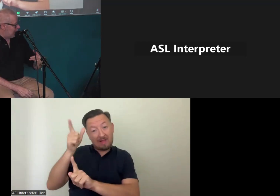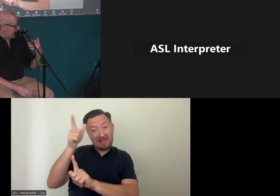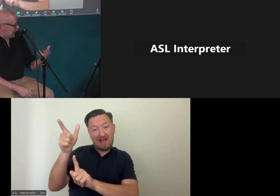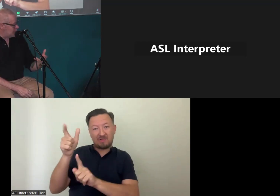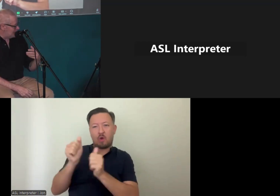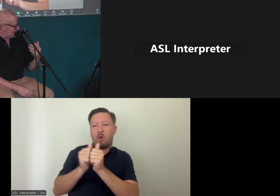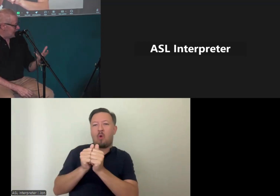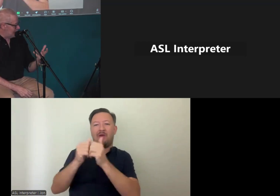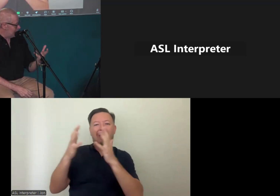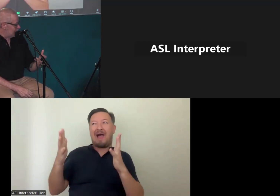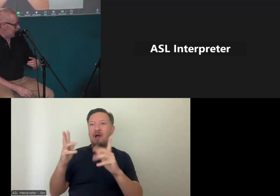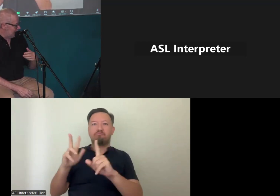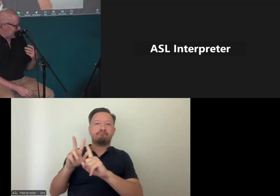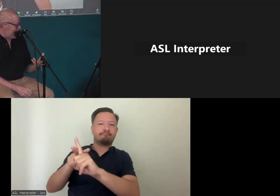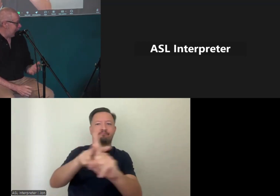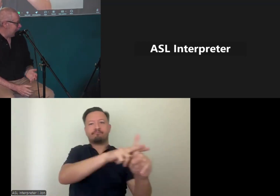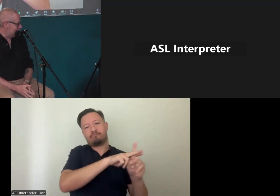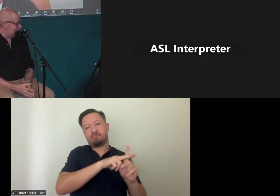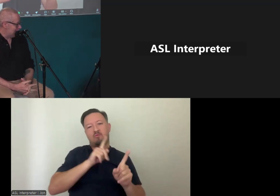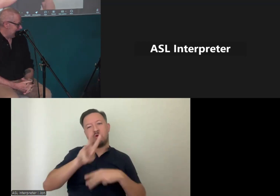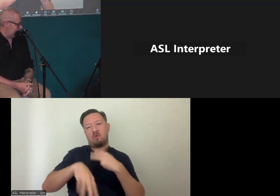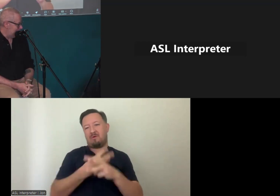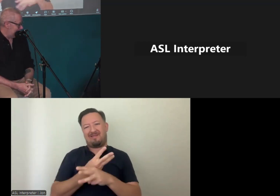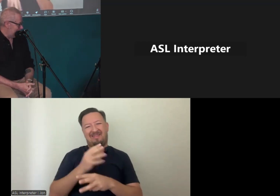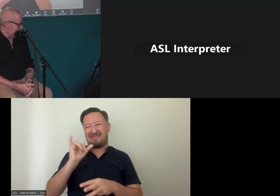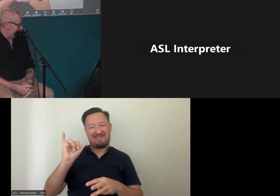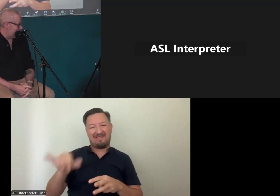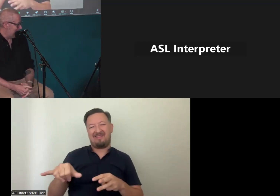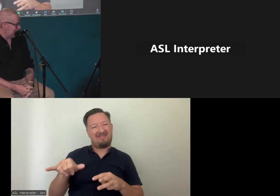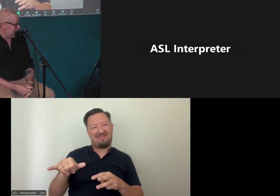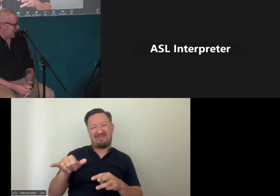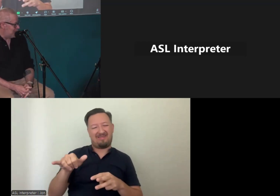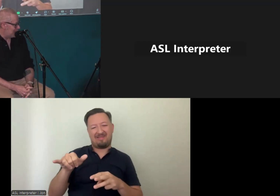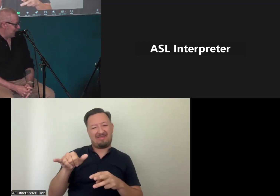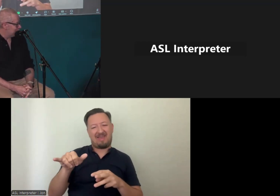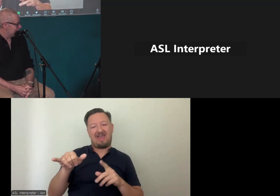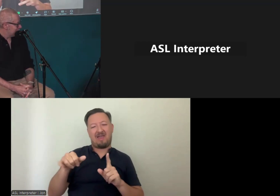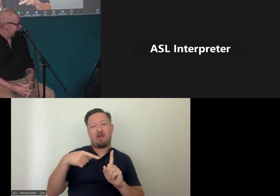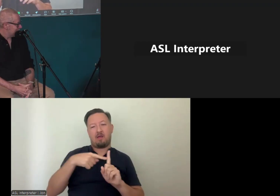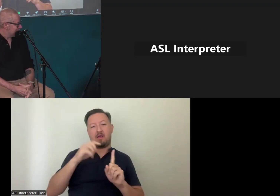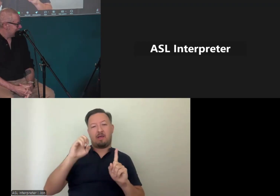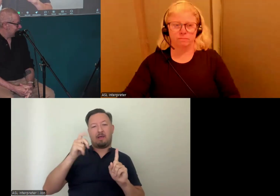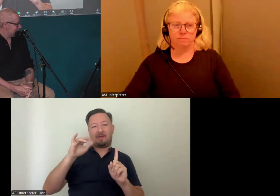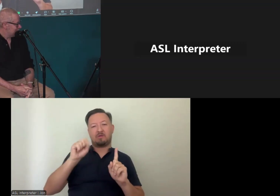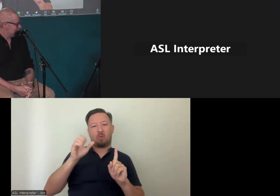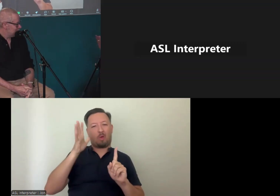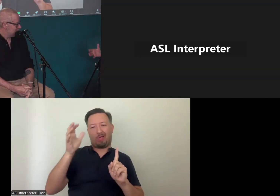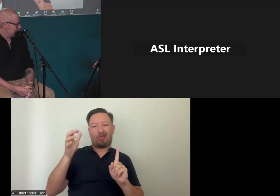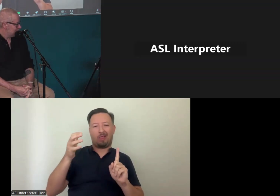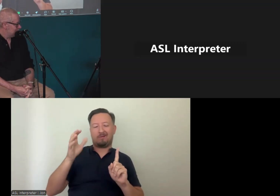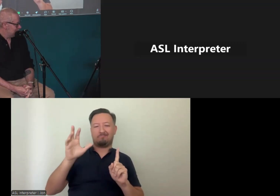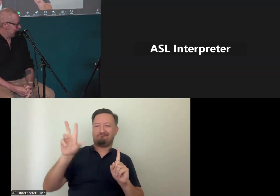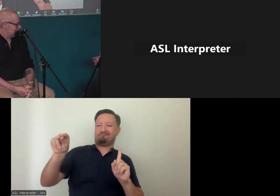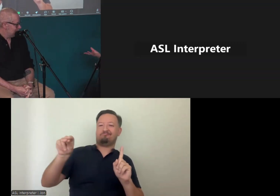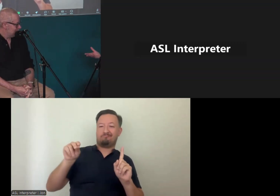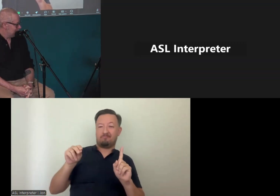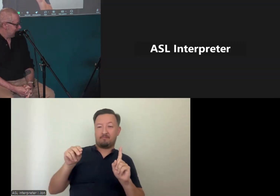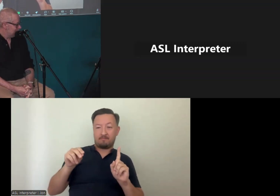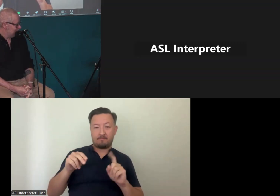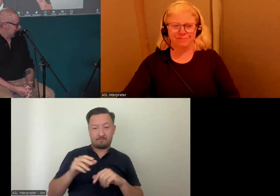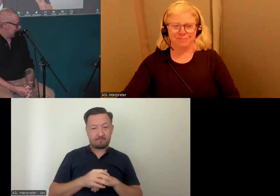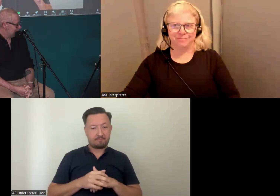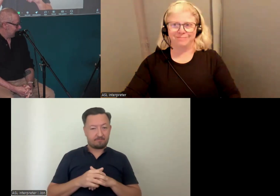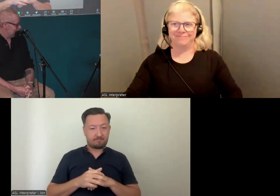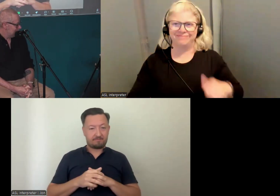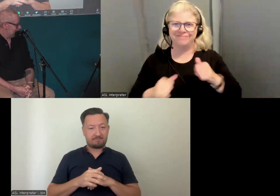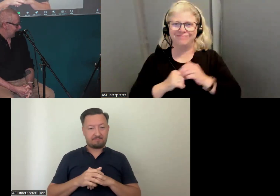actual application to the real world, that is the kind of stuff that Epictetus would definitely object to. And that leads us into